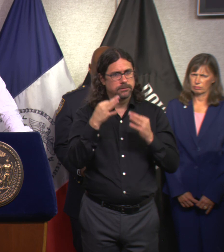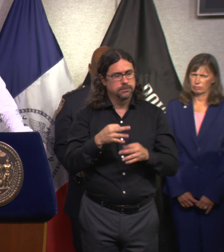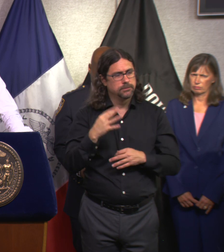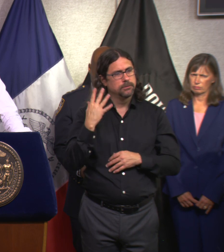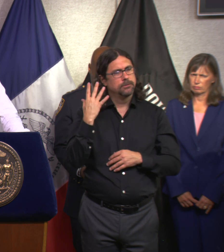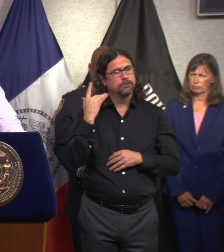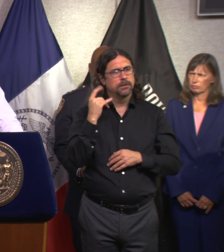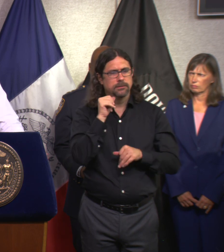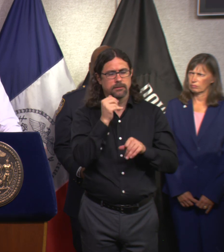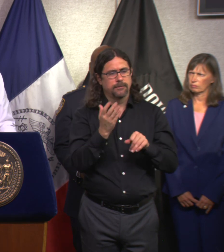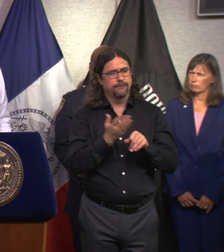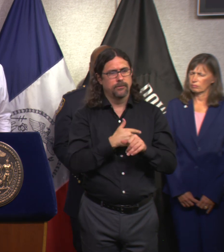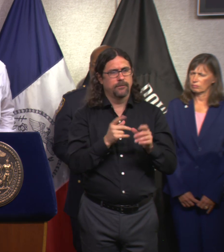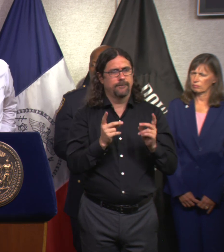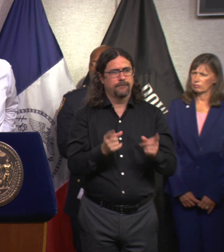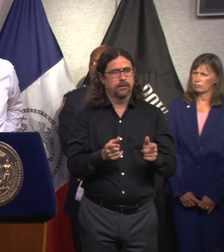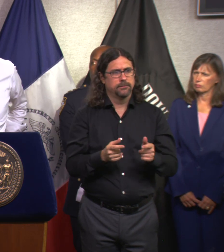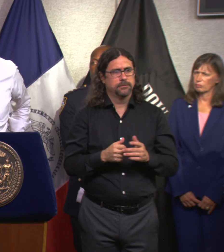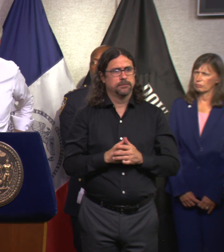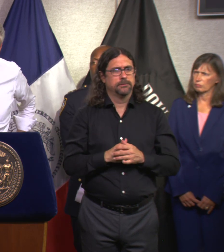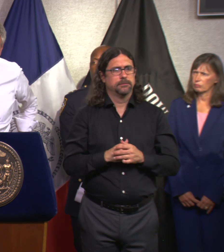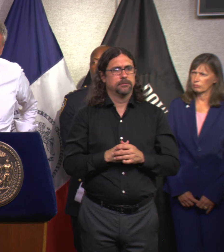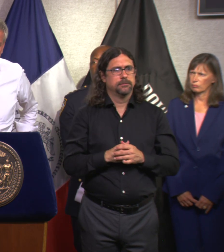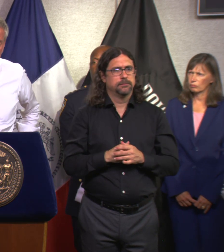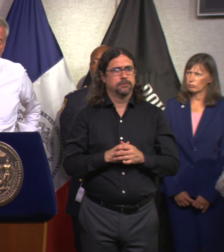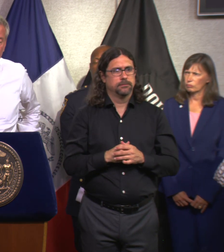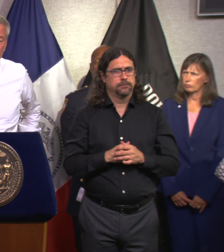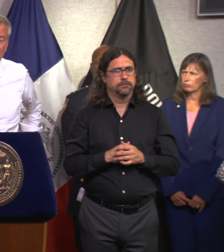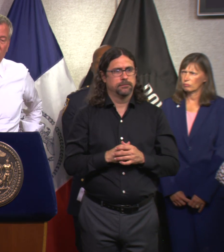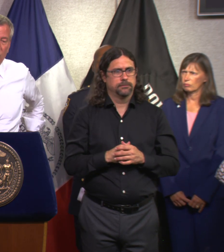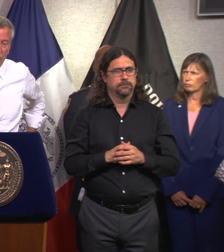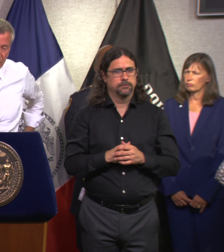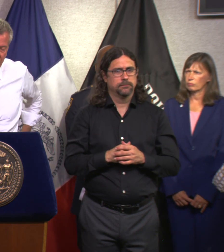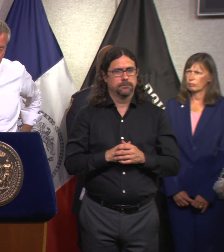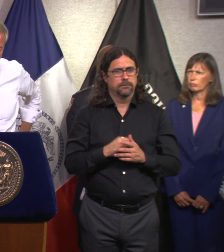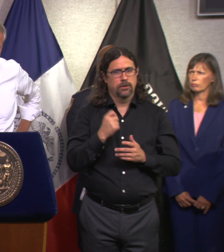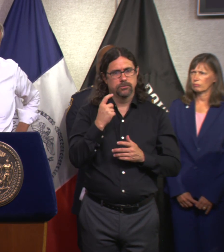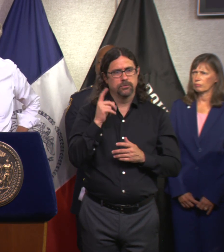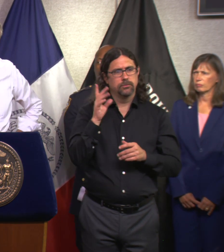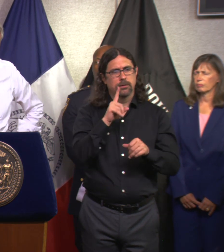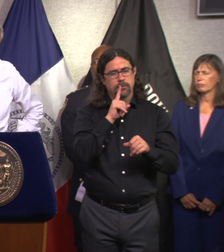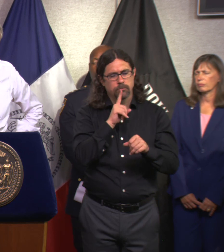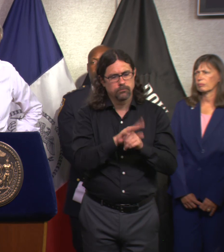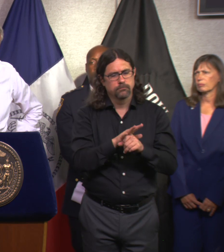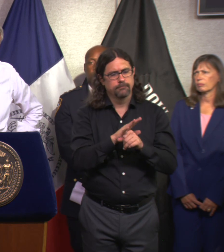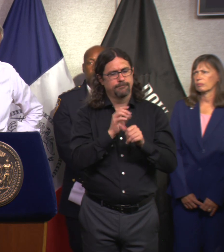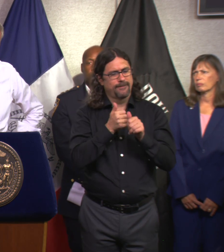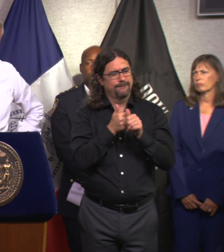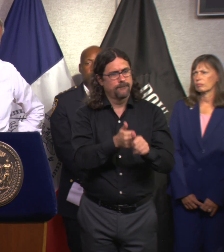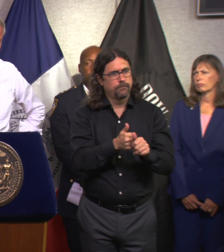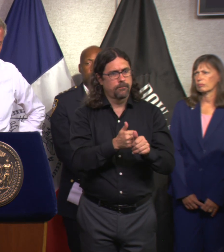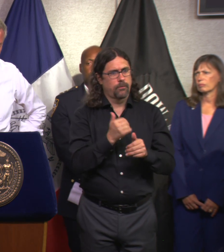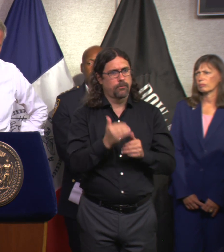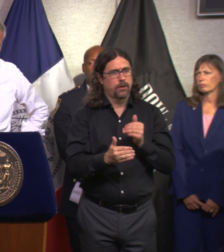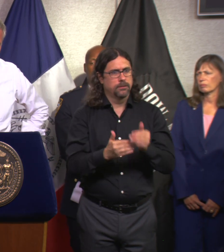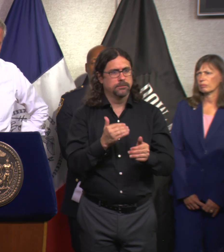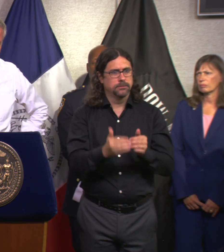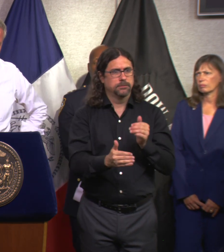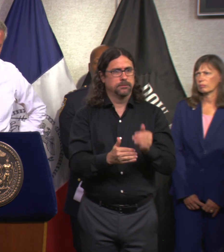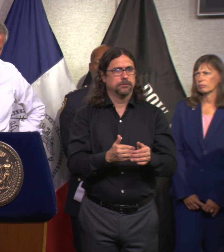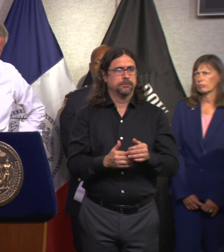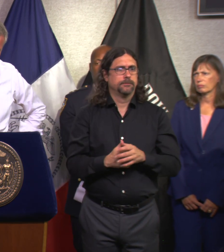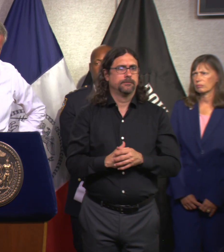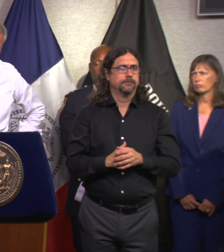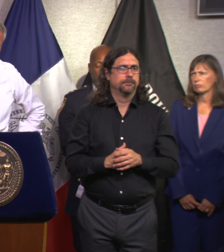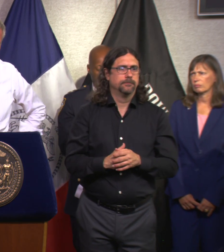commitment to due process. Yes. I have spoken over the years with members of the Garner family repeatedly. I reached out to